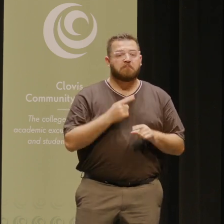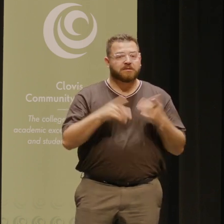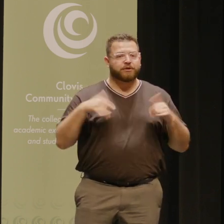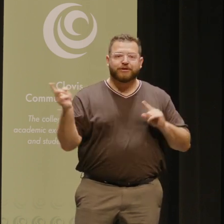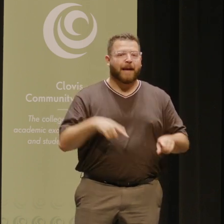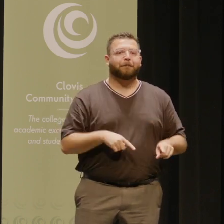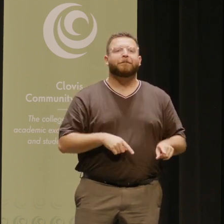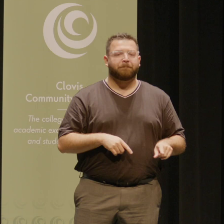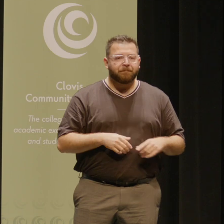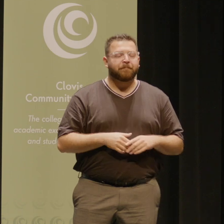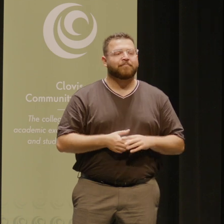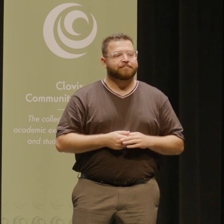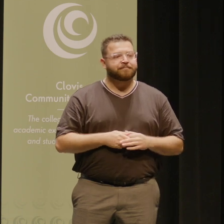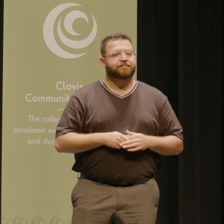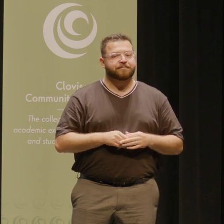came.